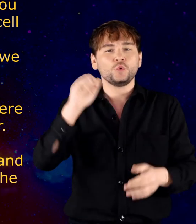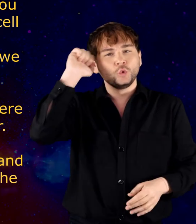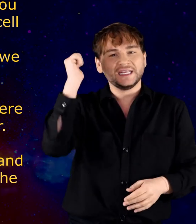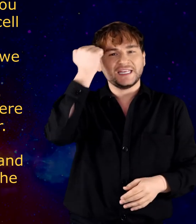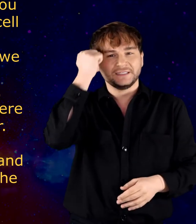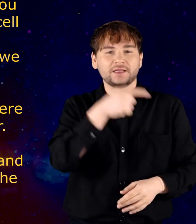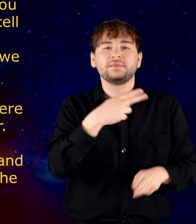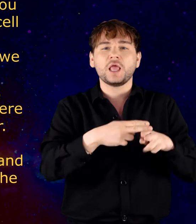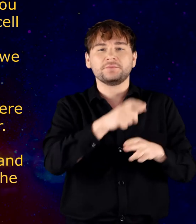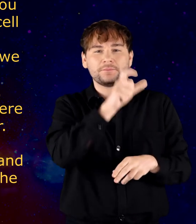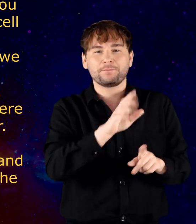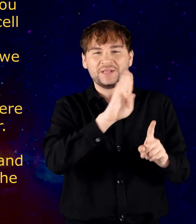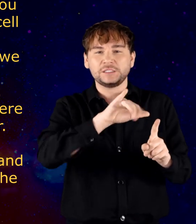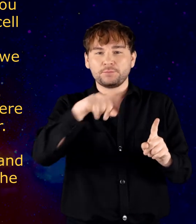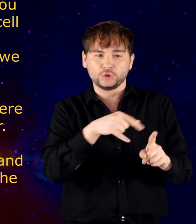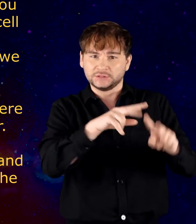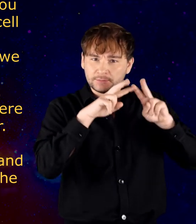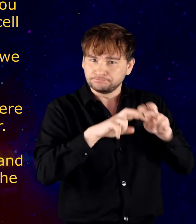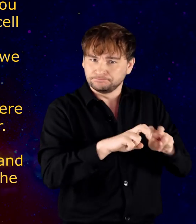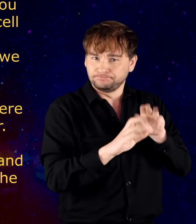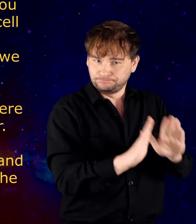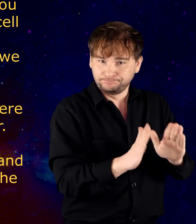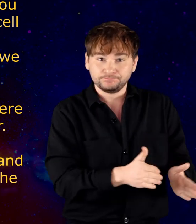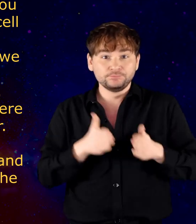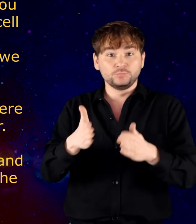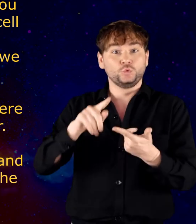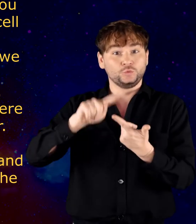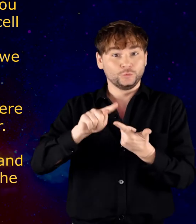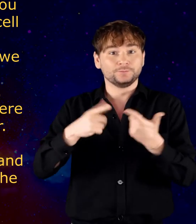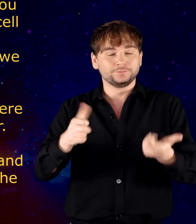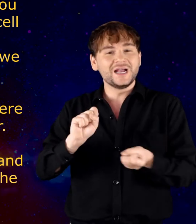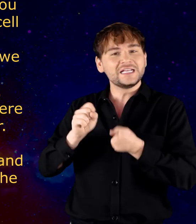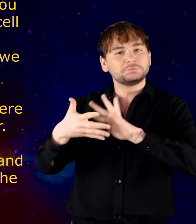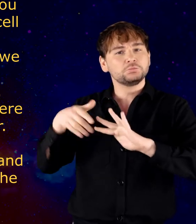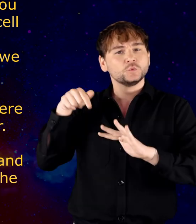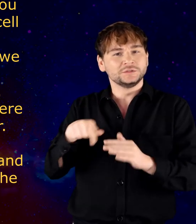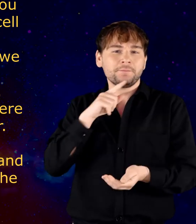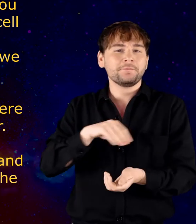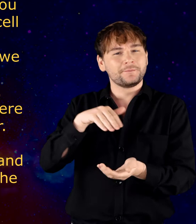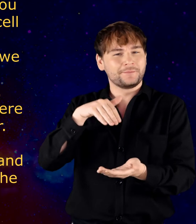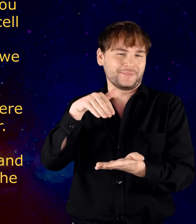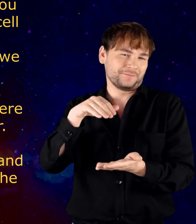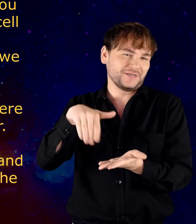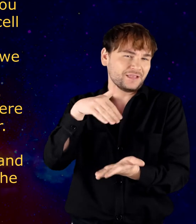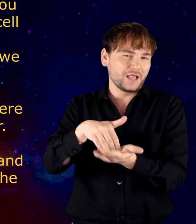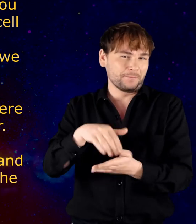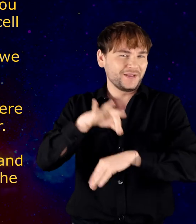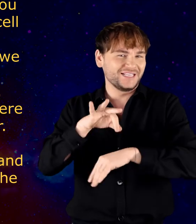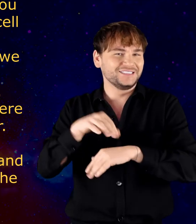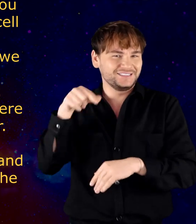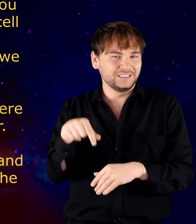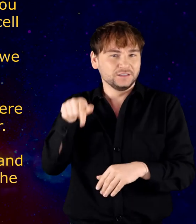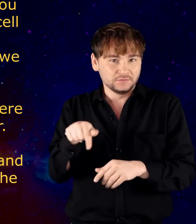with a coronavirus expert in Utrecht called Peter Jan Bos, and a person upstairs here at